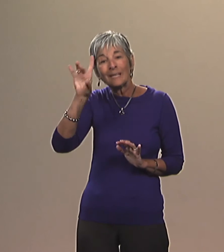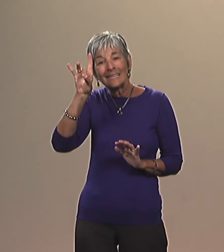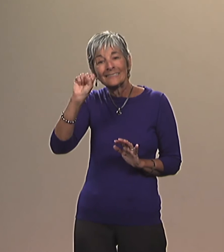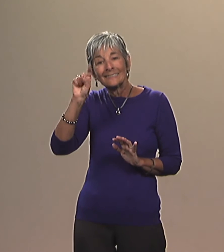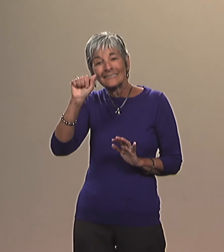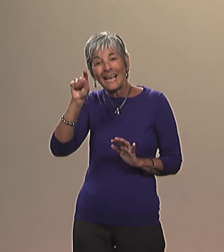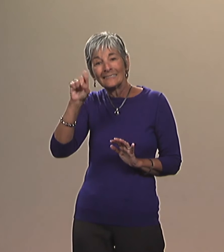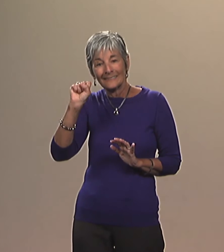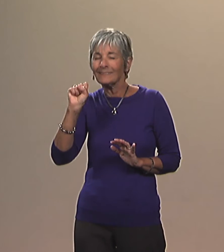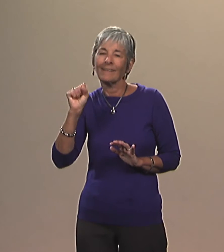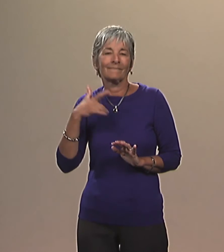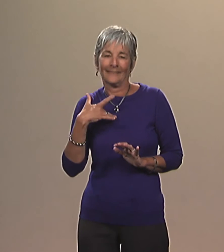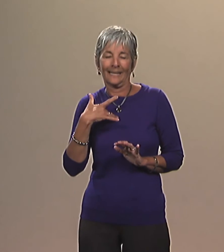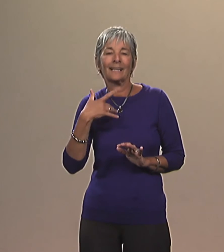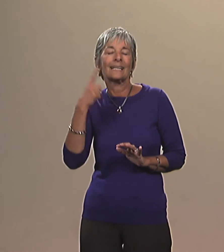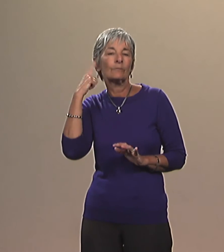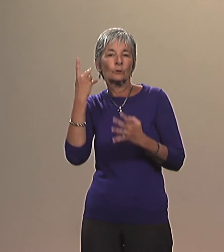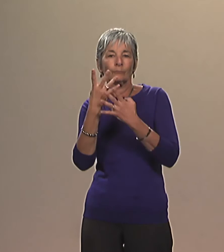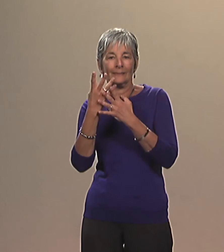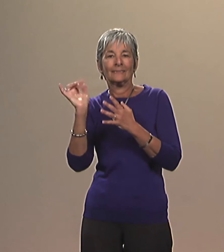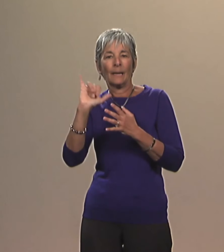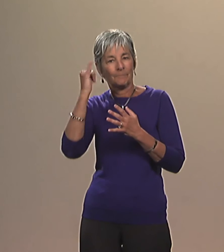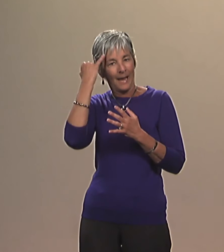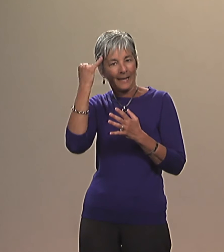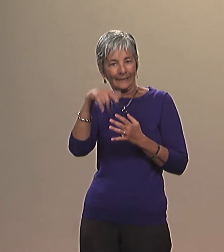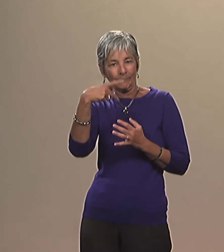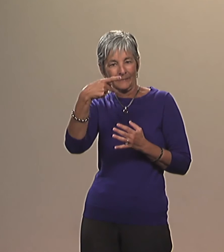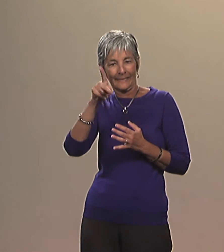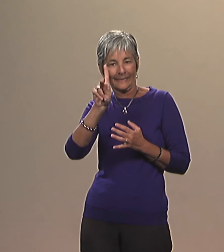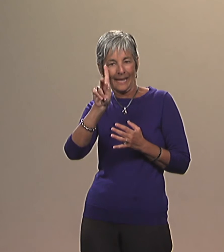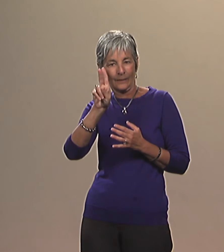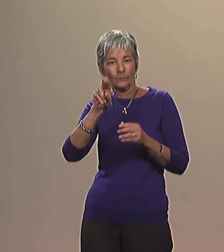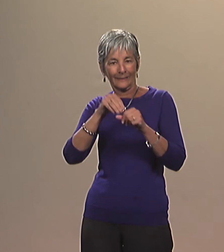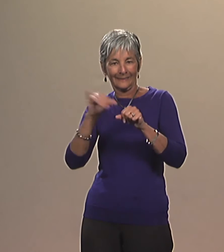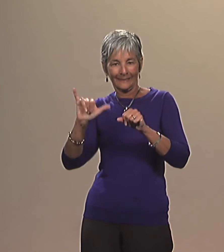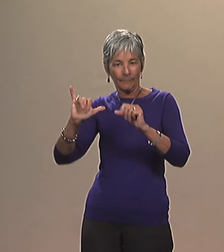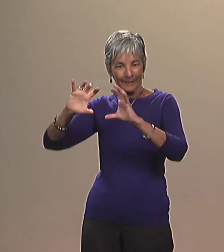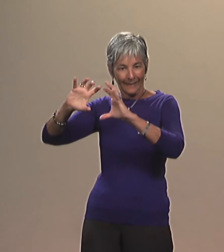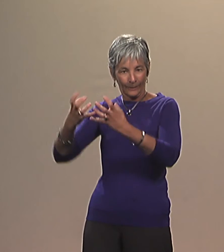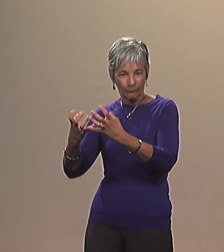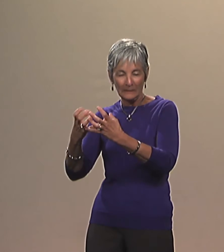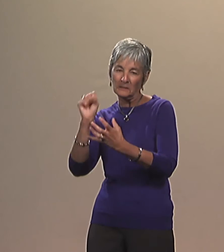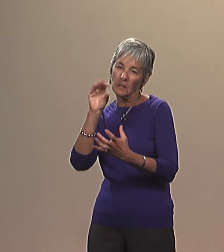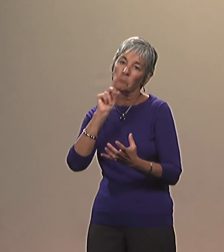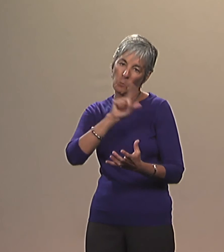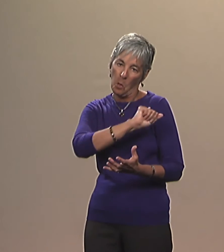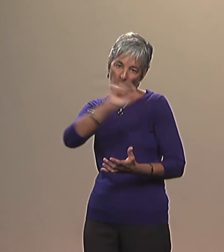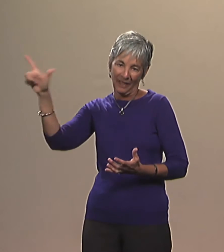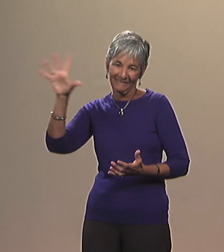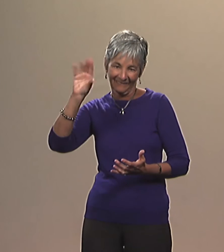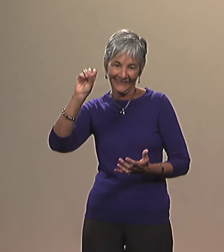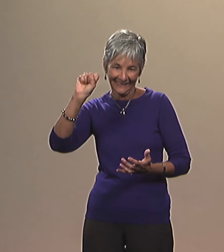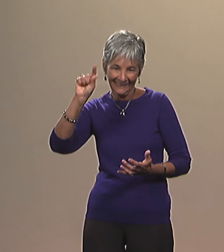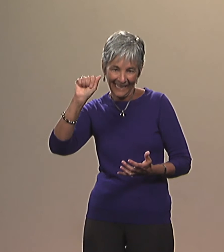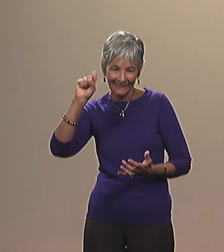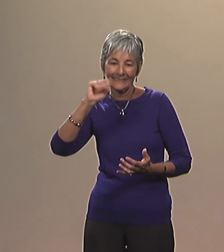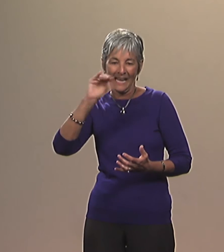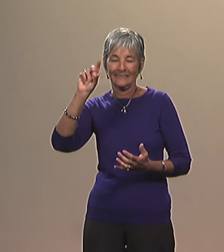8 states felt that hearing screening was a similar concept and put it in the same category as the PKU. So, in actuality, all